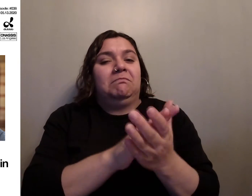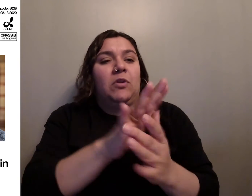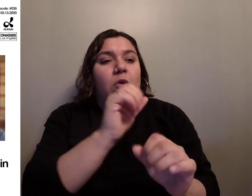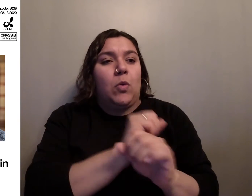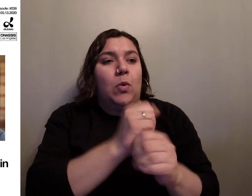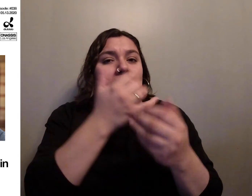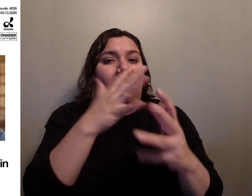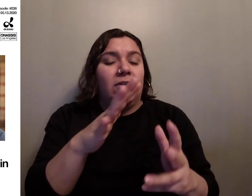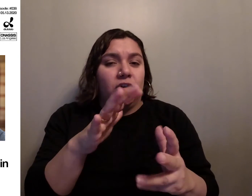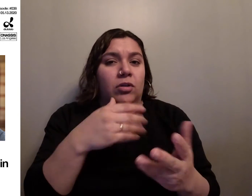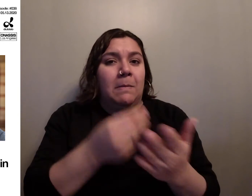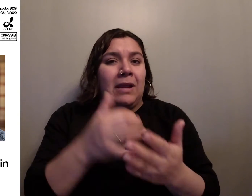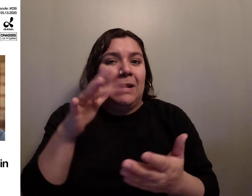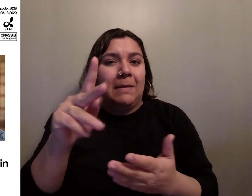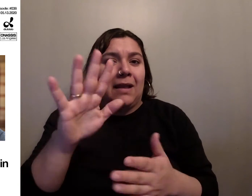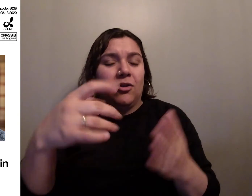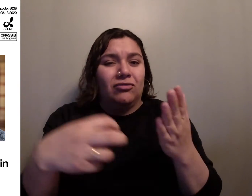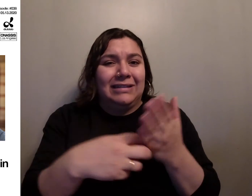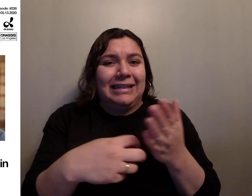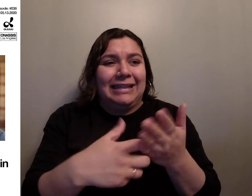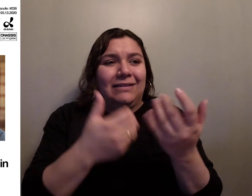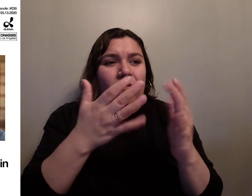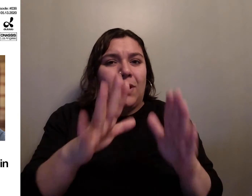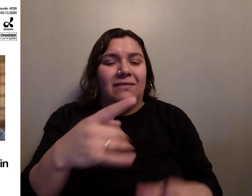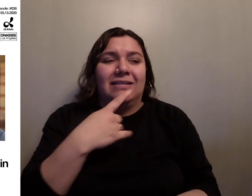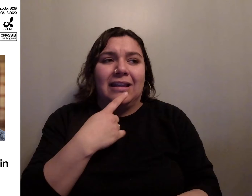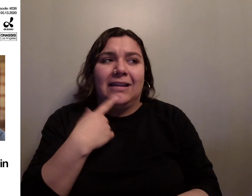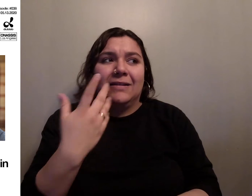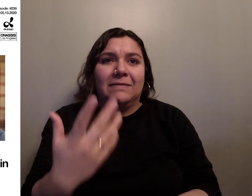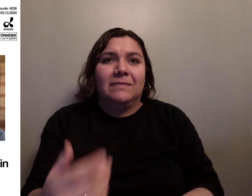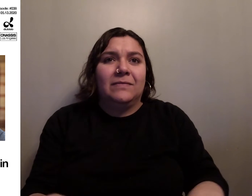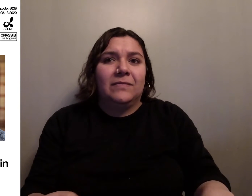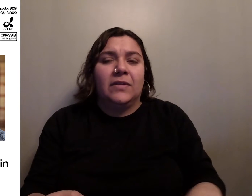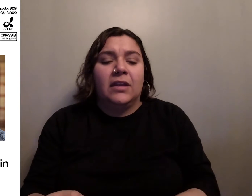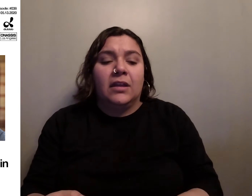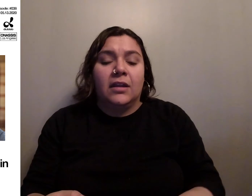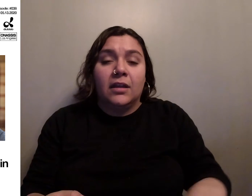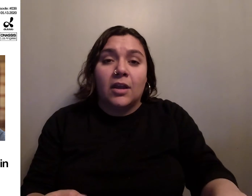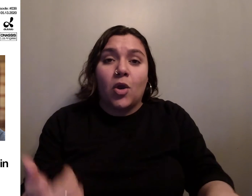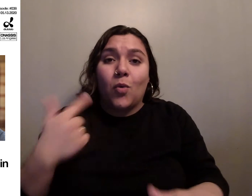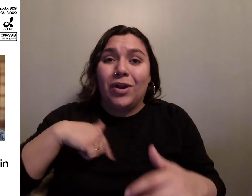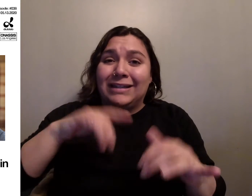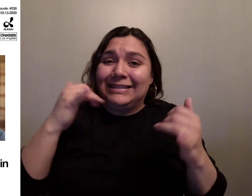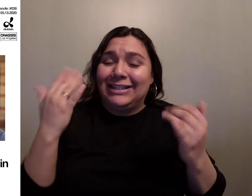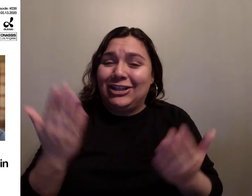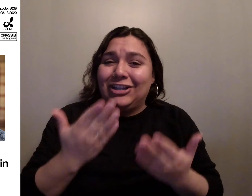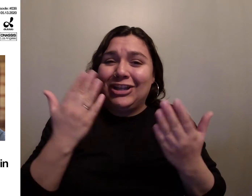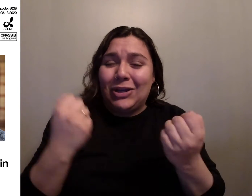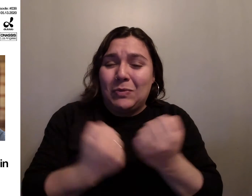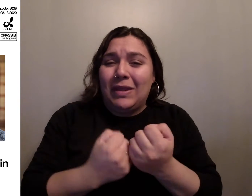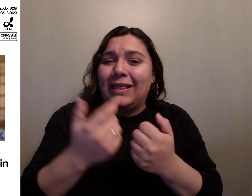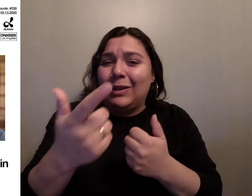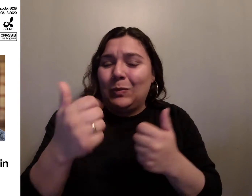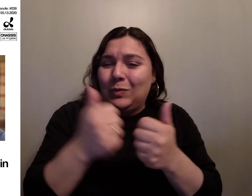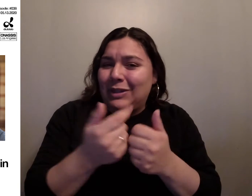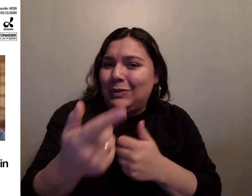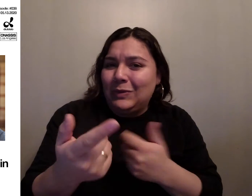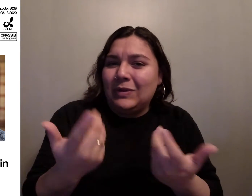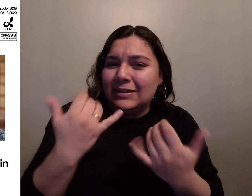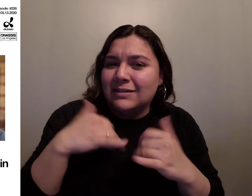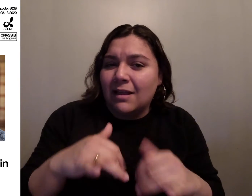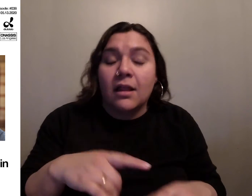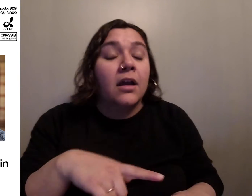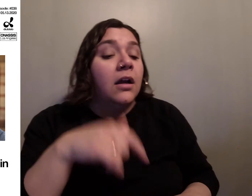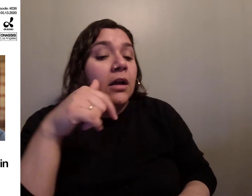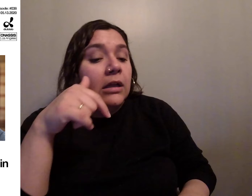gift of the work to them after refunding their tickets as a kind of way of saying, we are